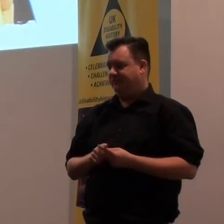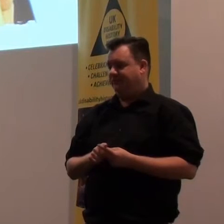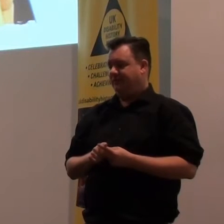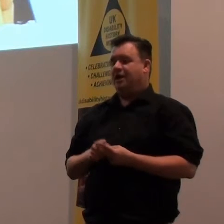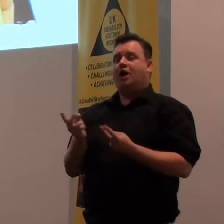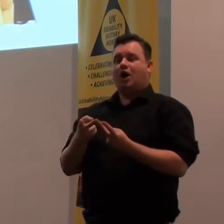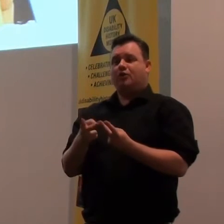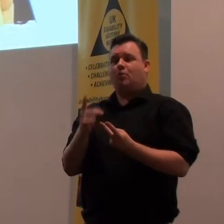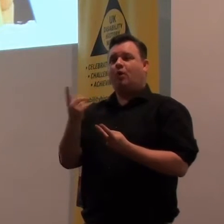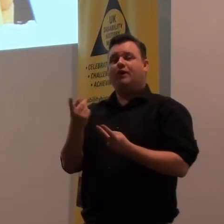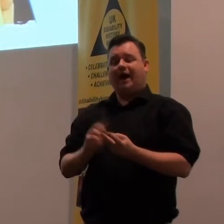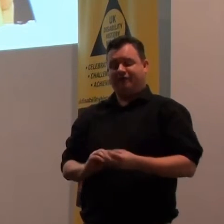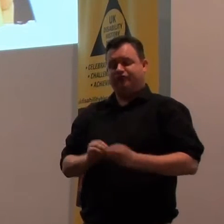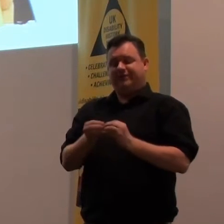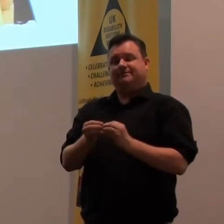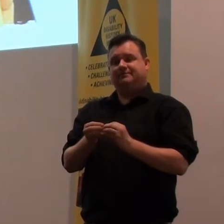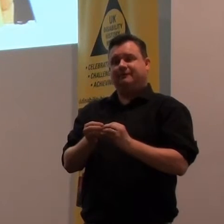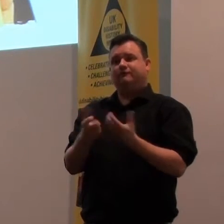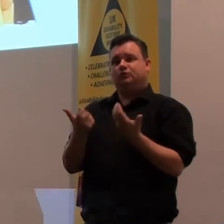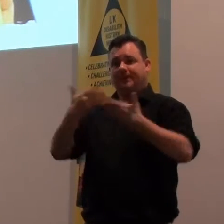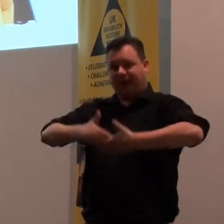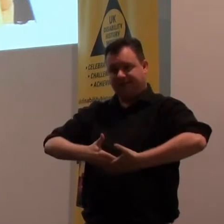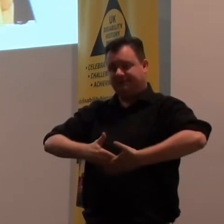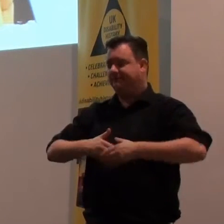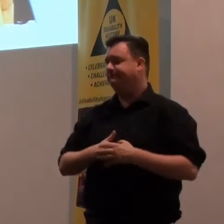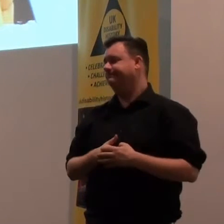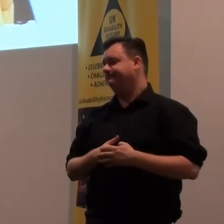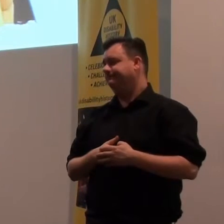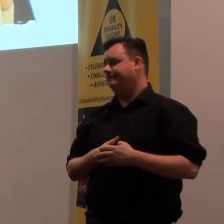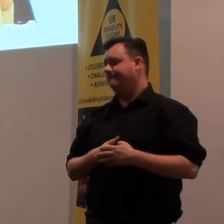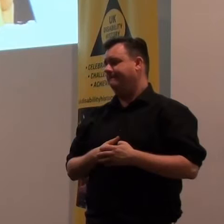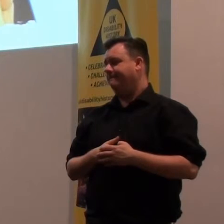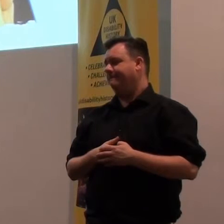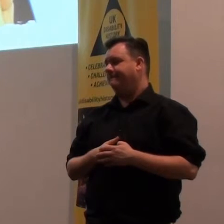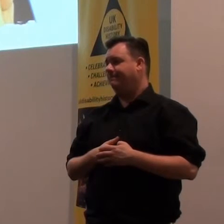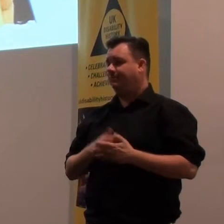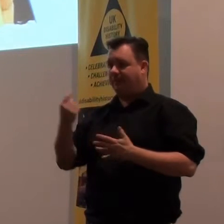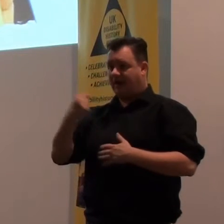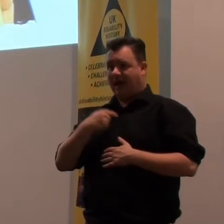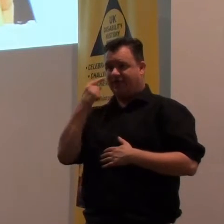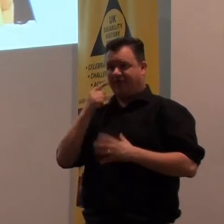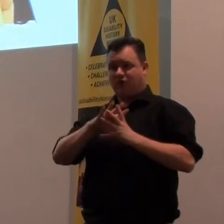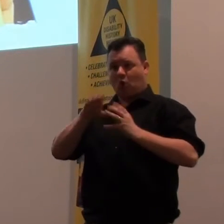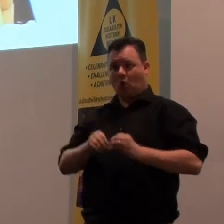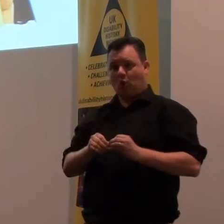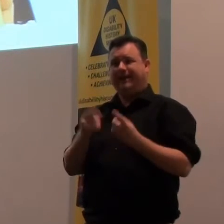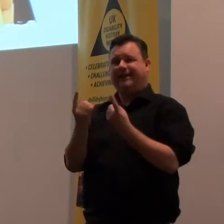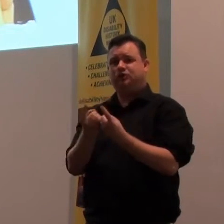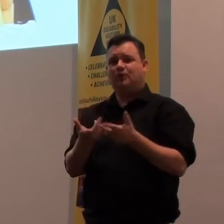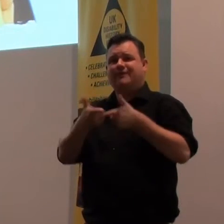The number one I've written especially for tonight. I think the whole issue of